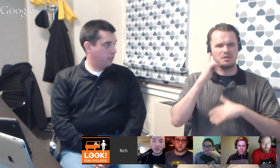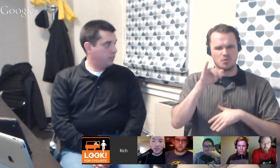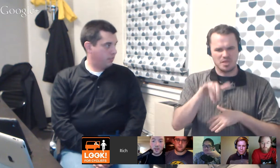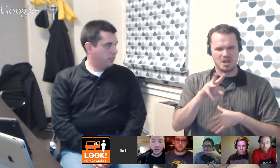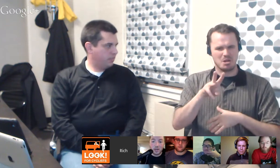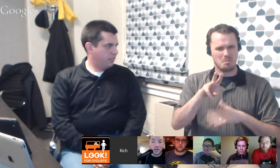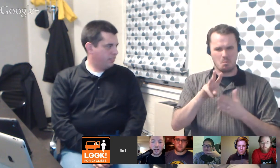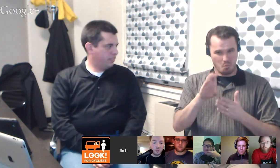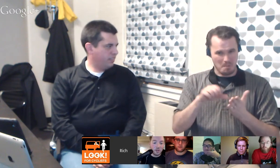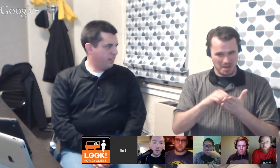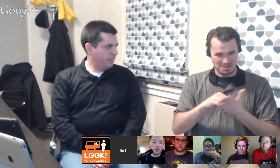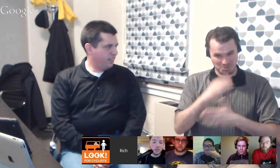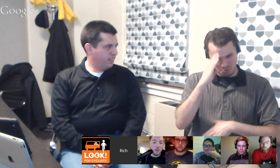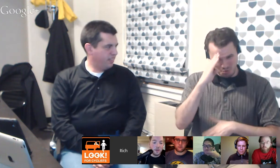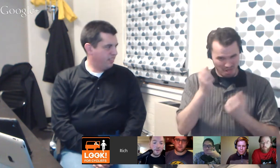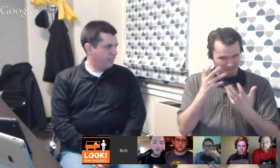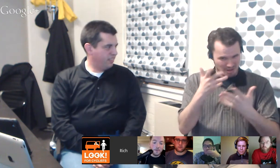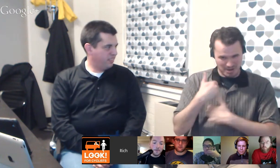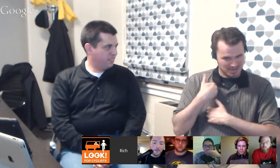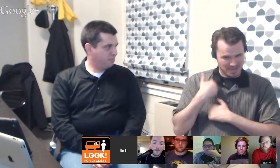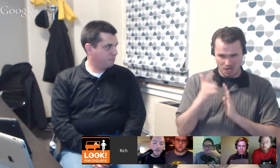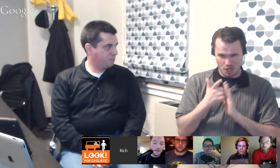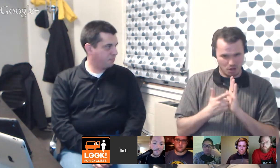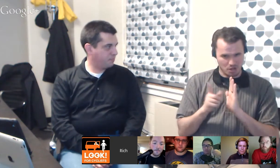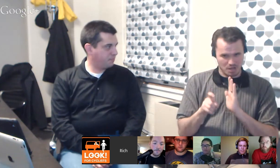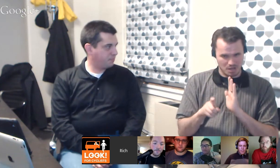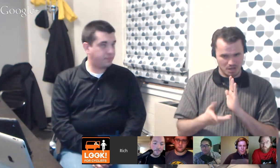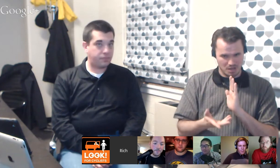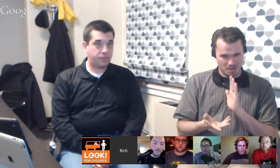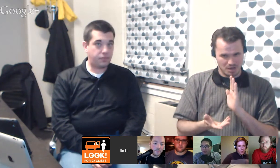about the Canadian accessibility laws?